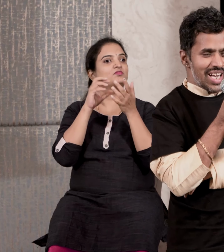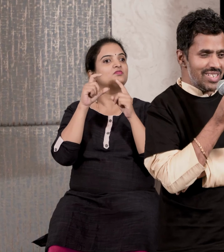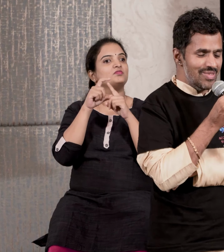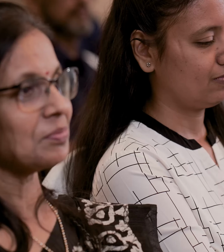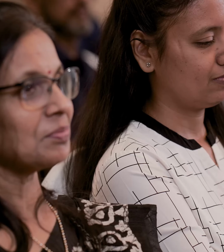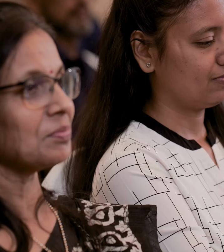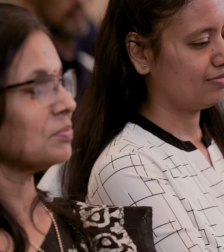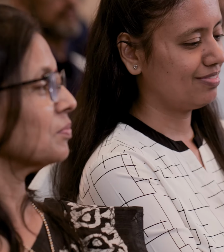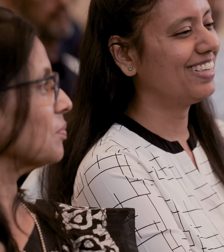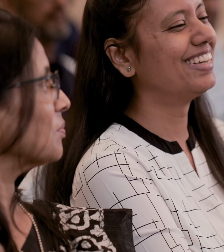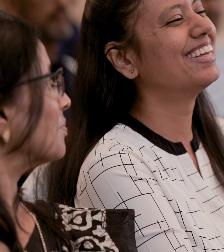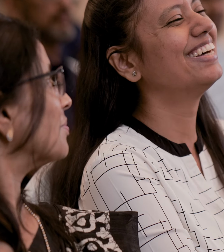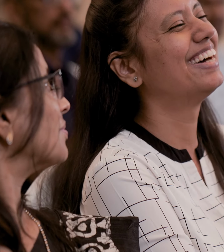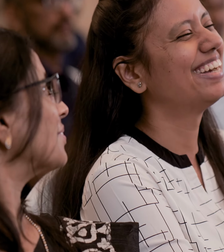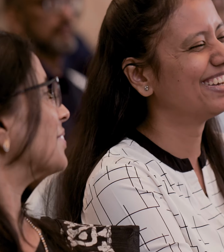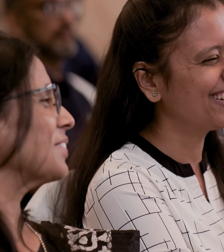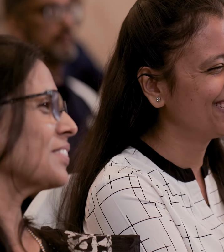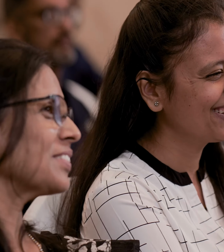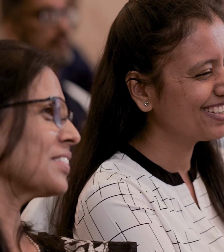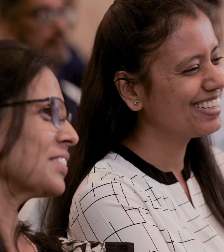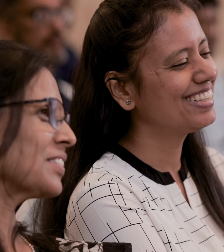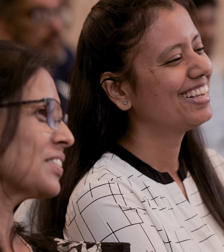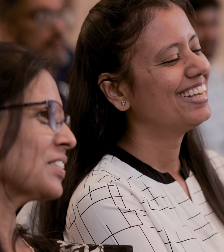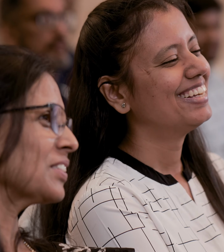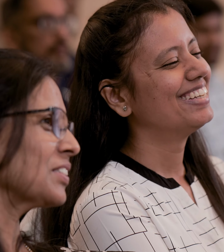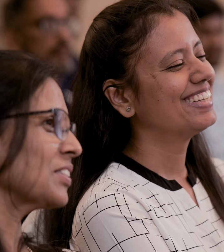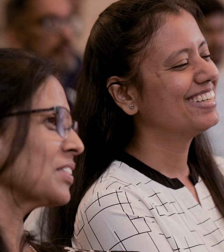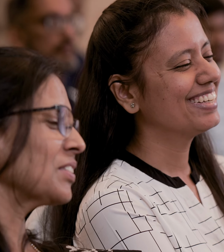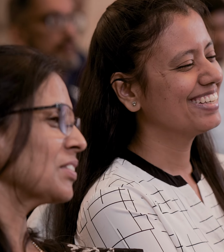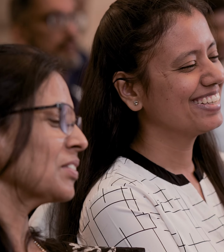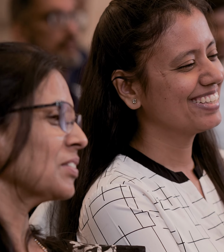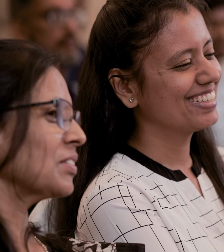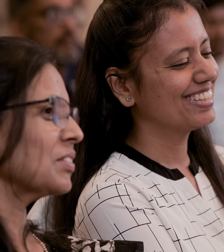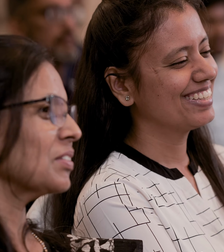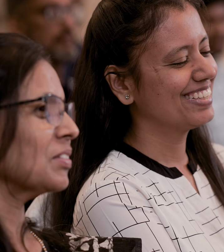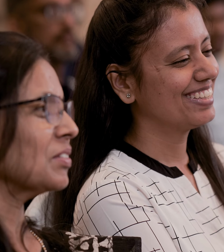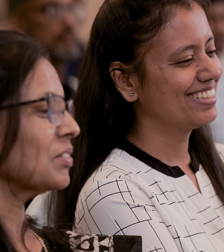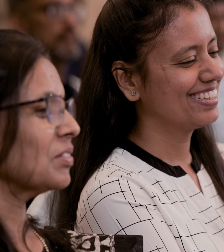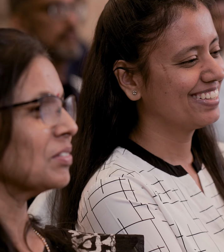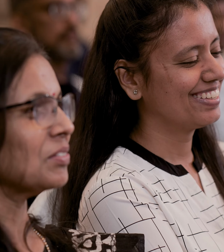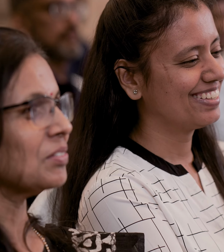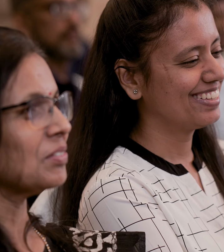doing that. And Megha, very thoughtful gamification activities. And